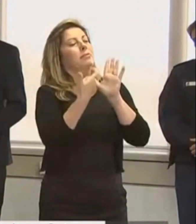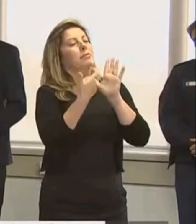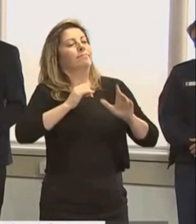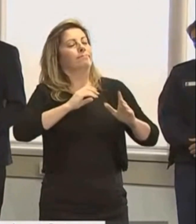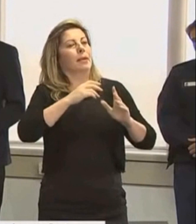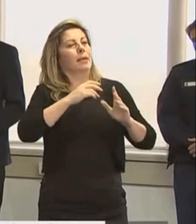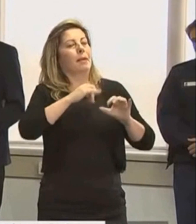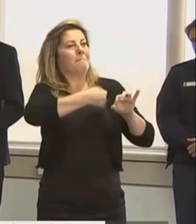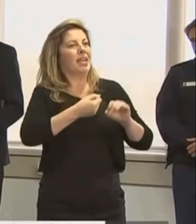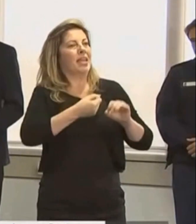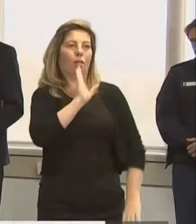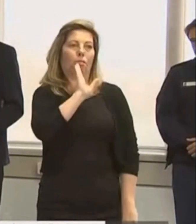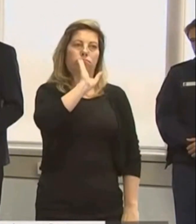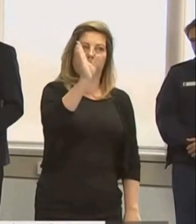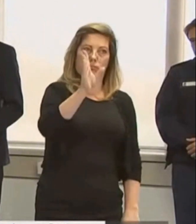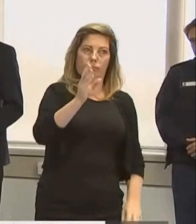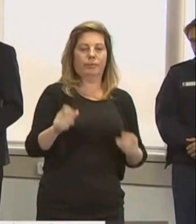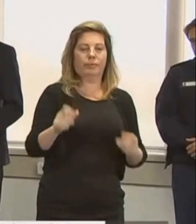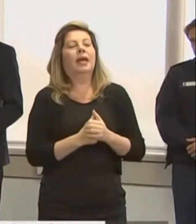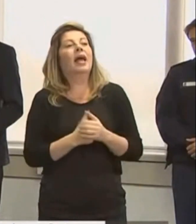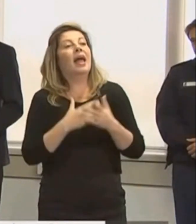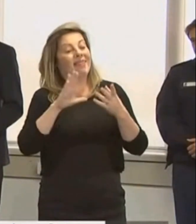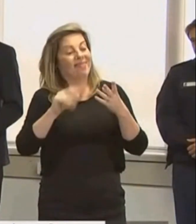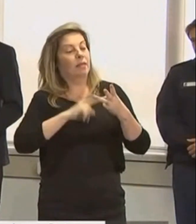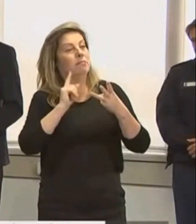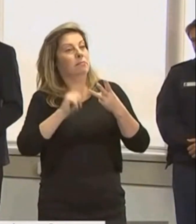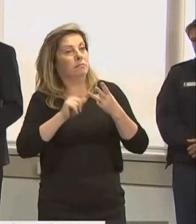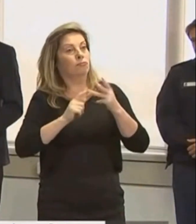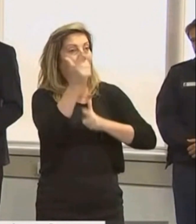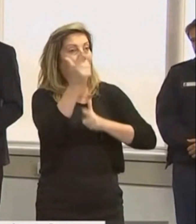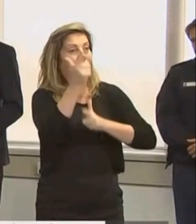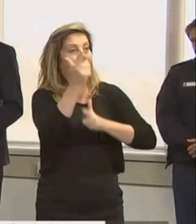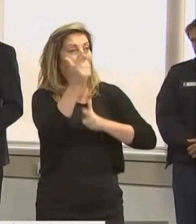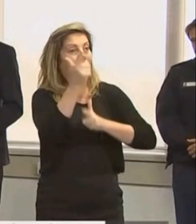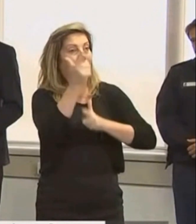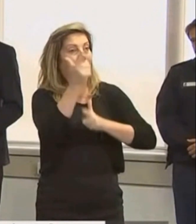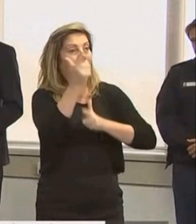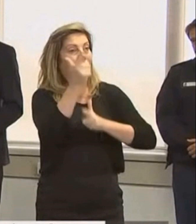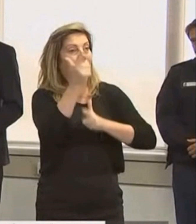now just to make a couple of comments, and then we'll go to Minister Constance, Howard Collins, and then